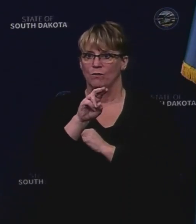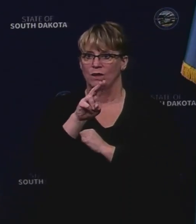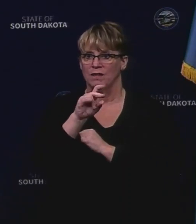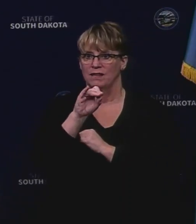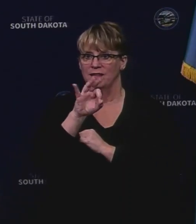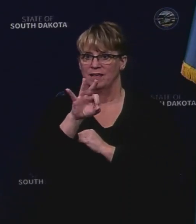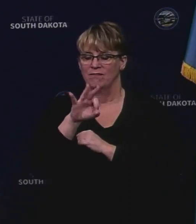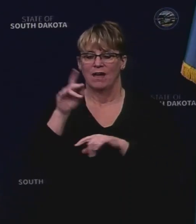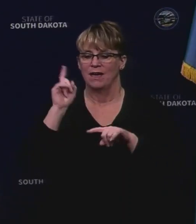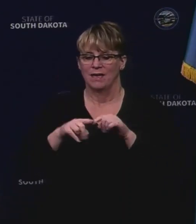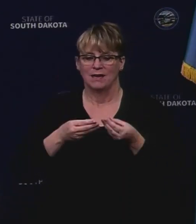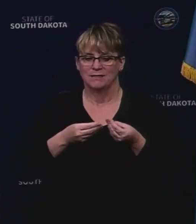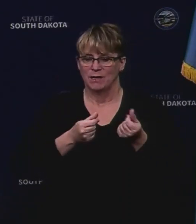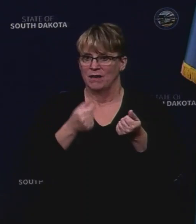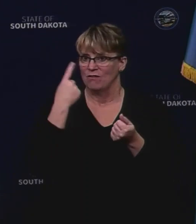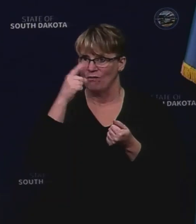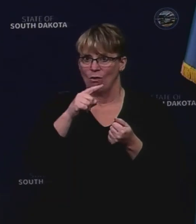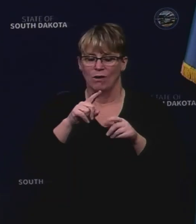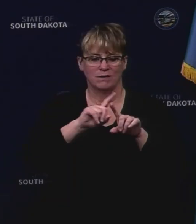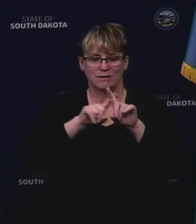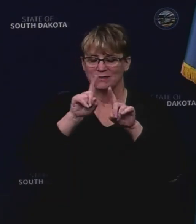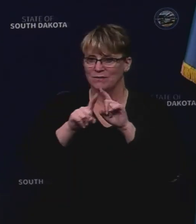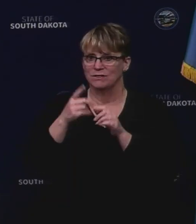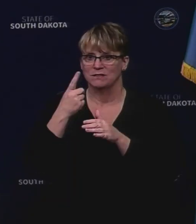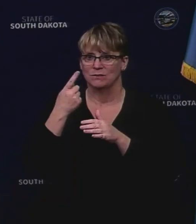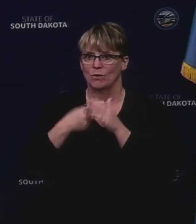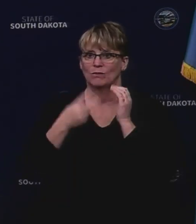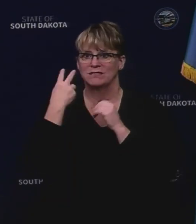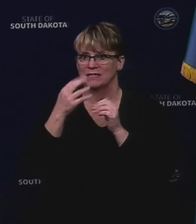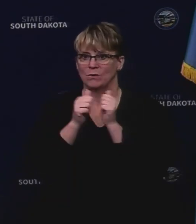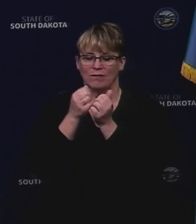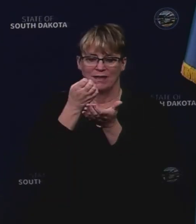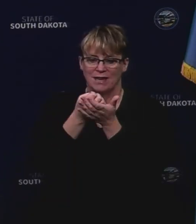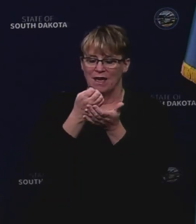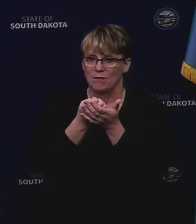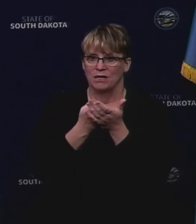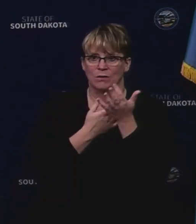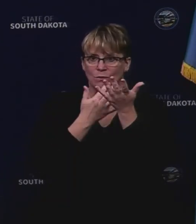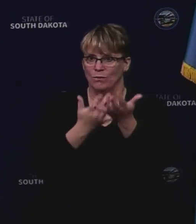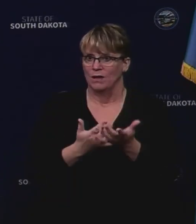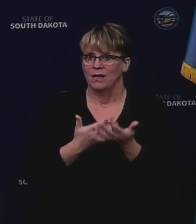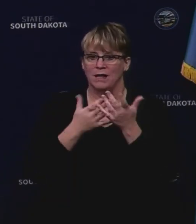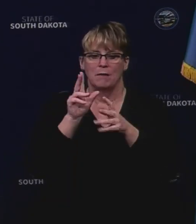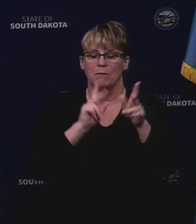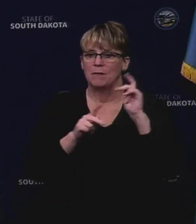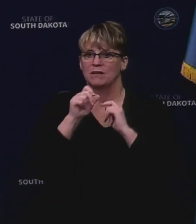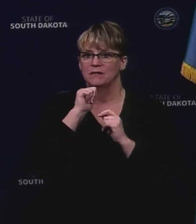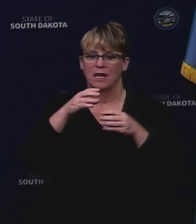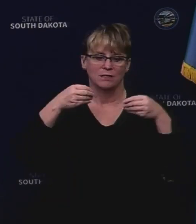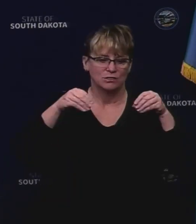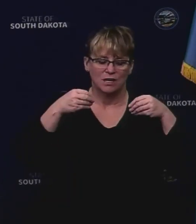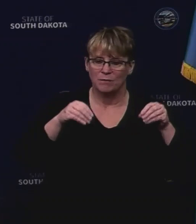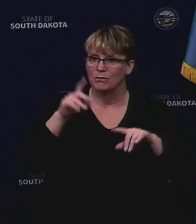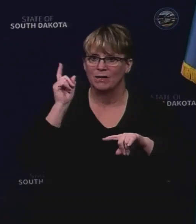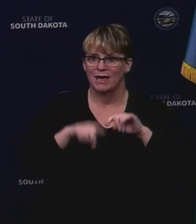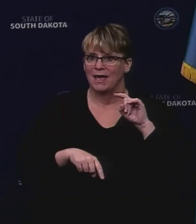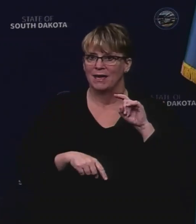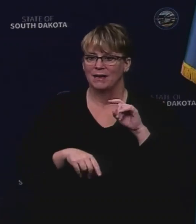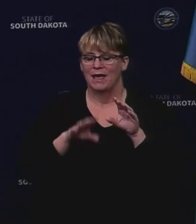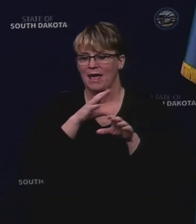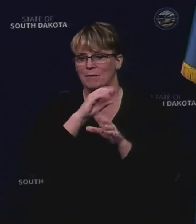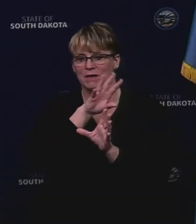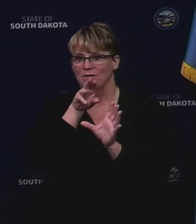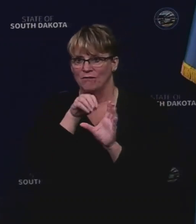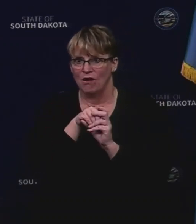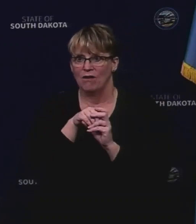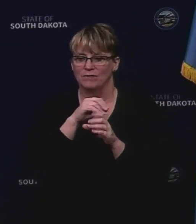revenues. I can't spend it to make up some of the difference that we're seeing from our economy stalling and people not out shopping and